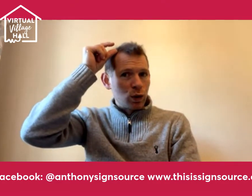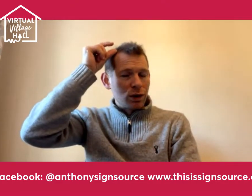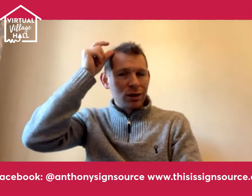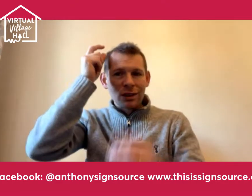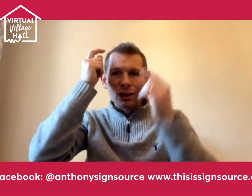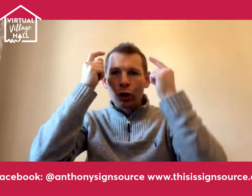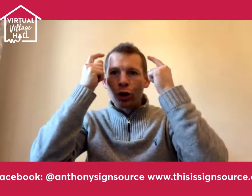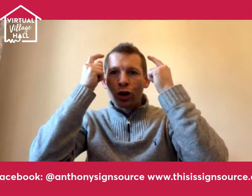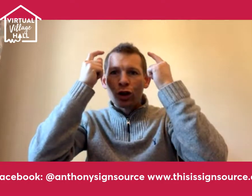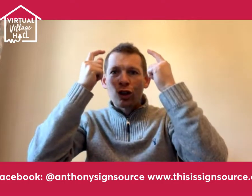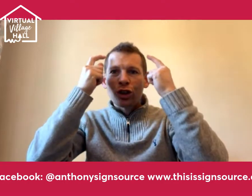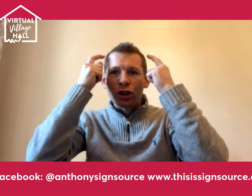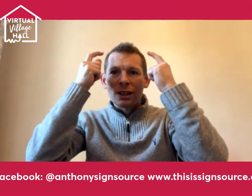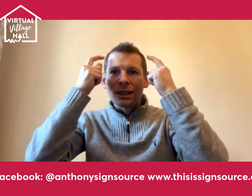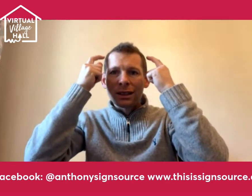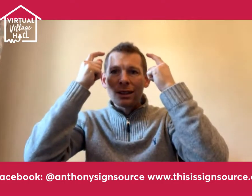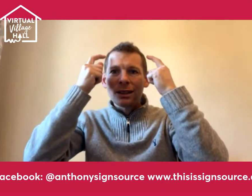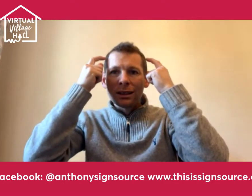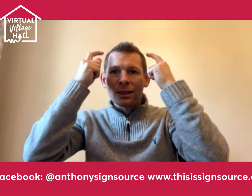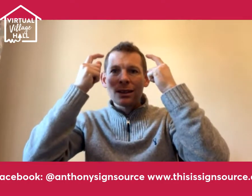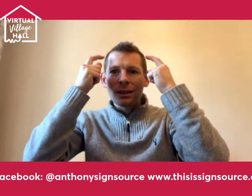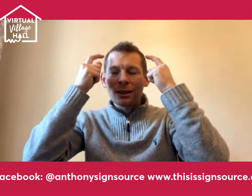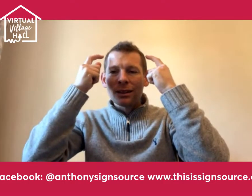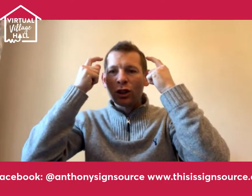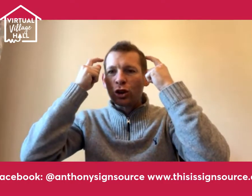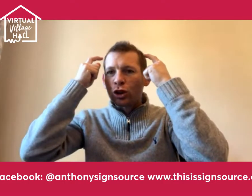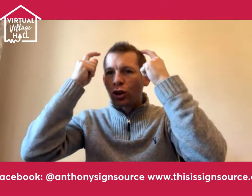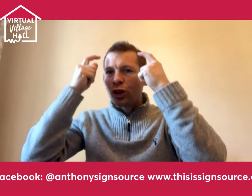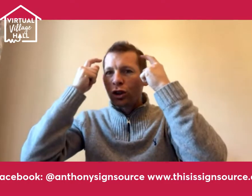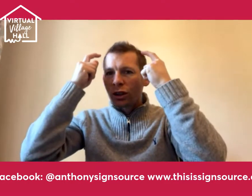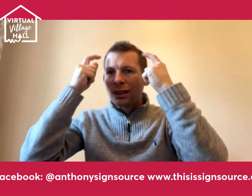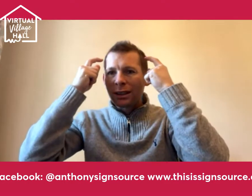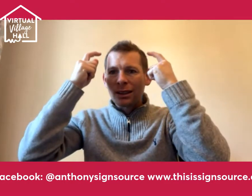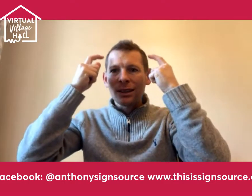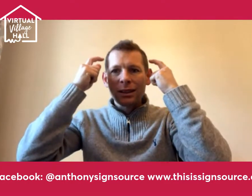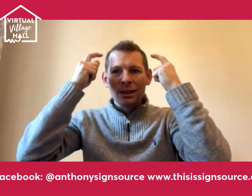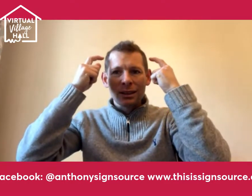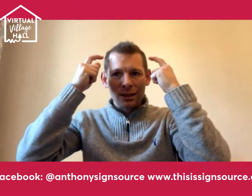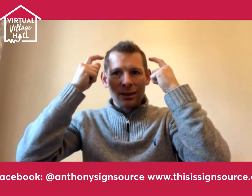If the hair is very short, it might be curly and short, so it would be signed like that.